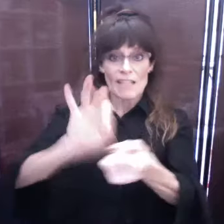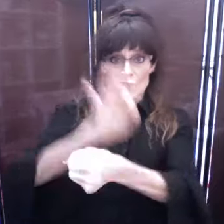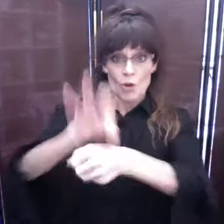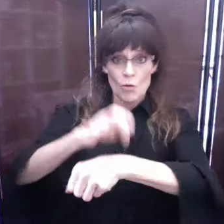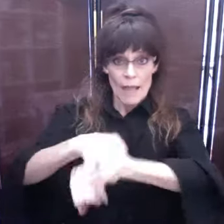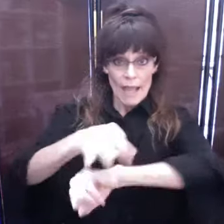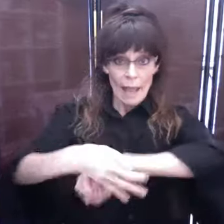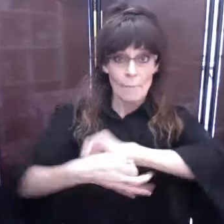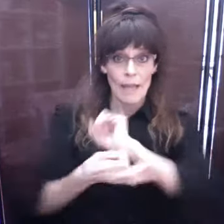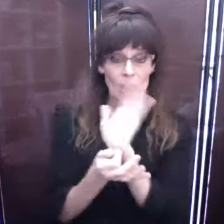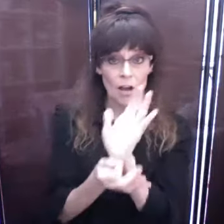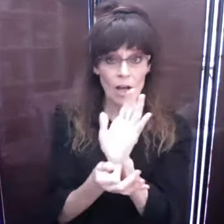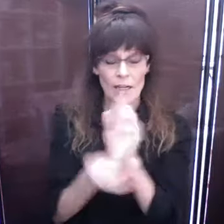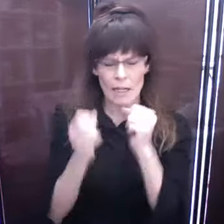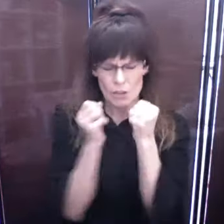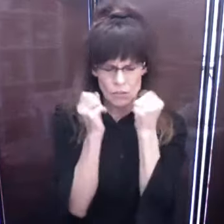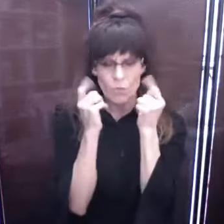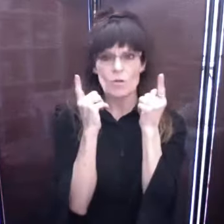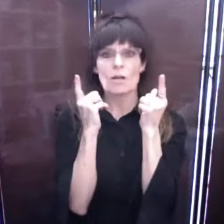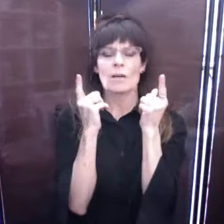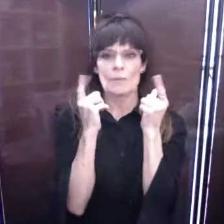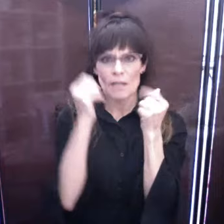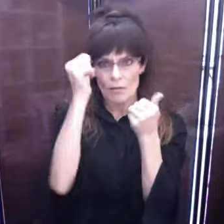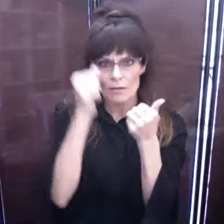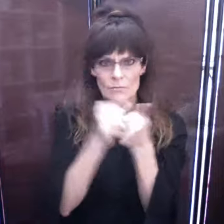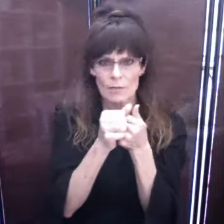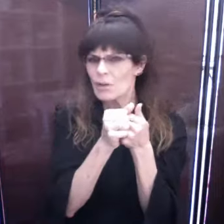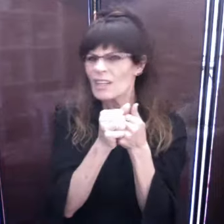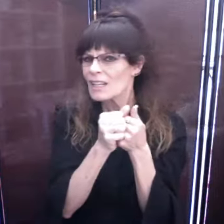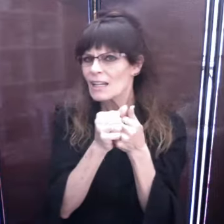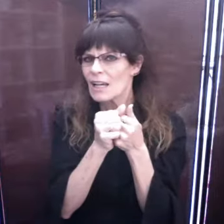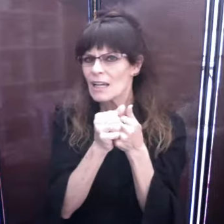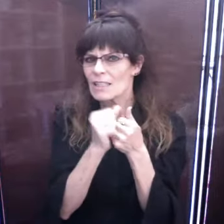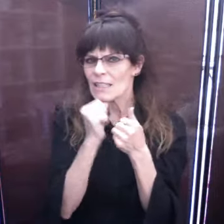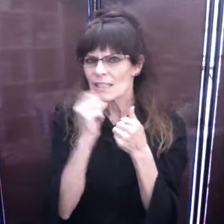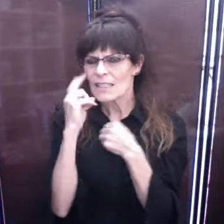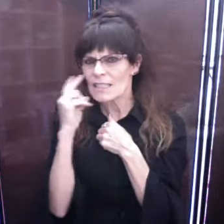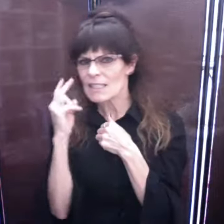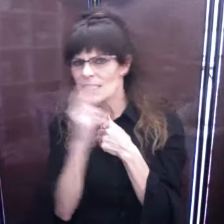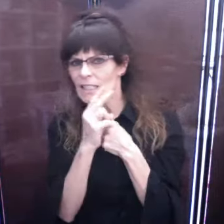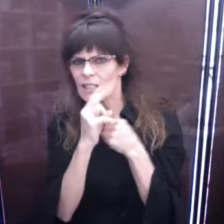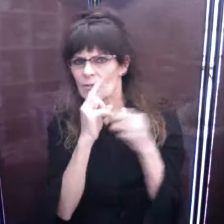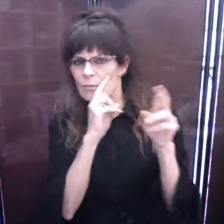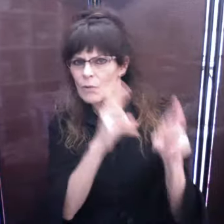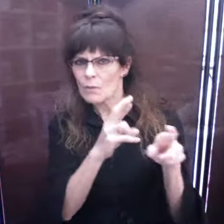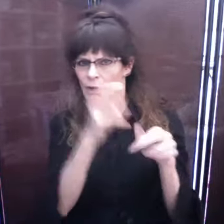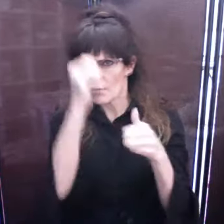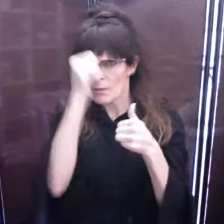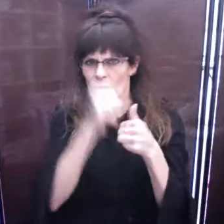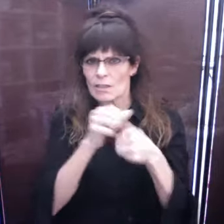was, I remember at the time, I've never seen the award or the report, but I remember at the time he told me it